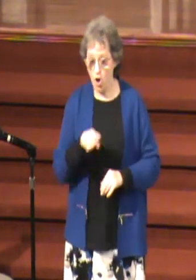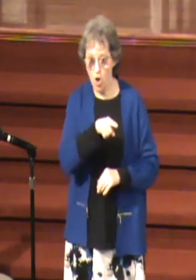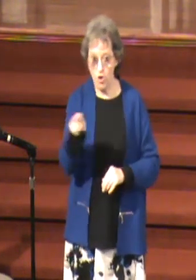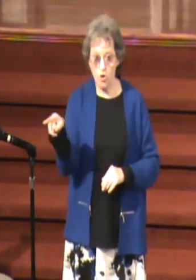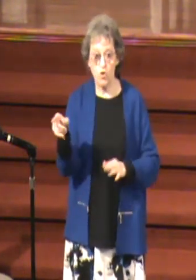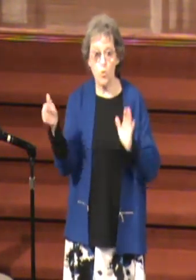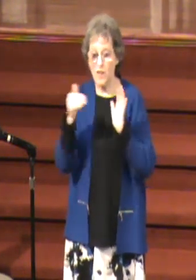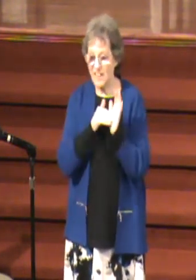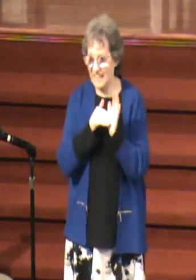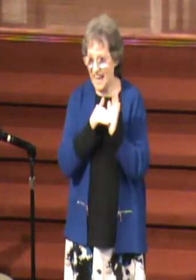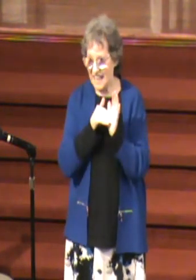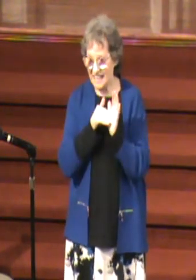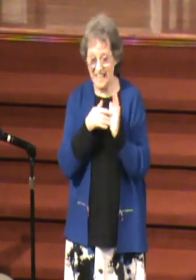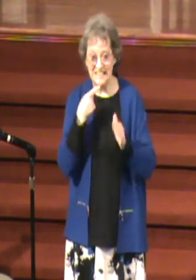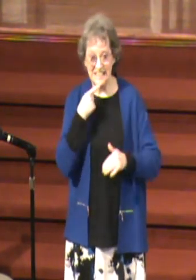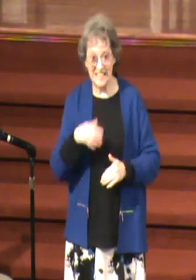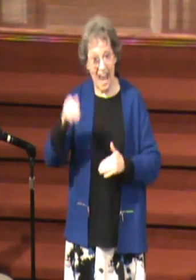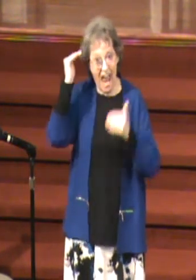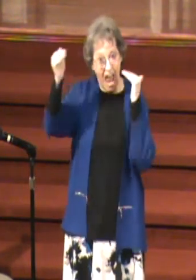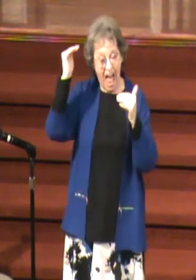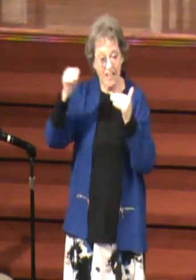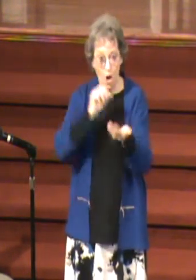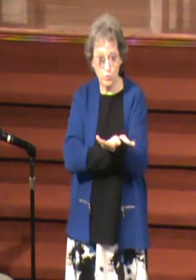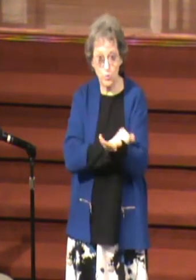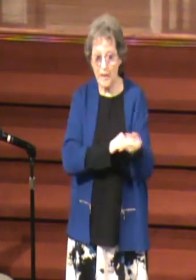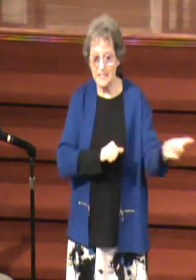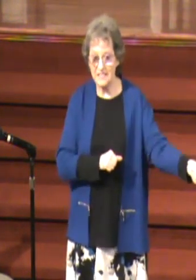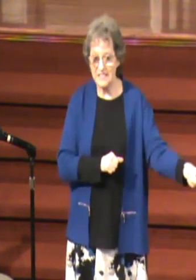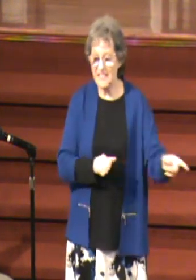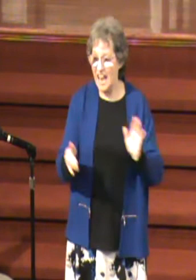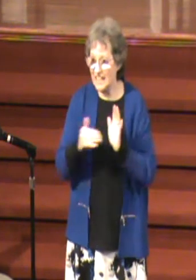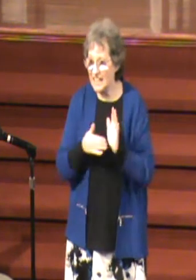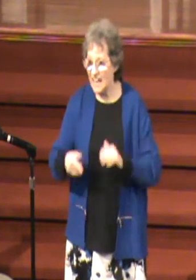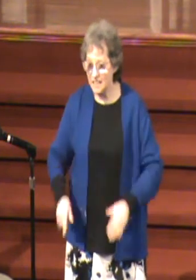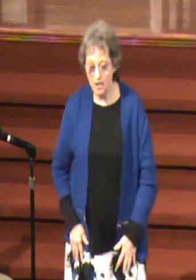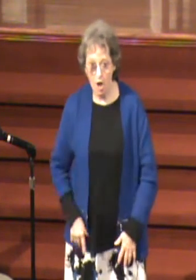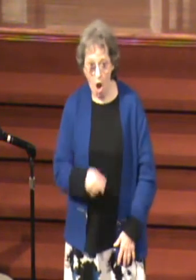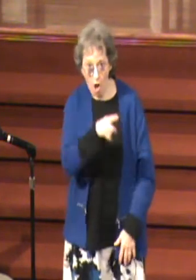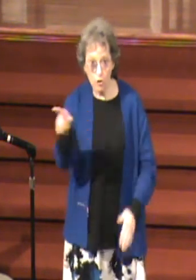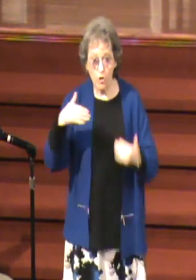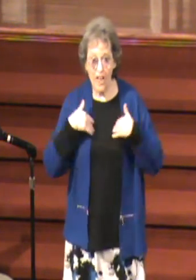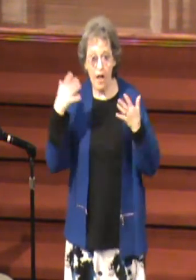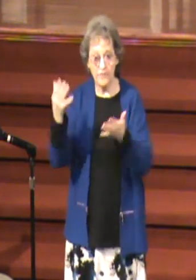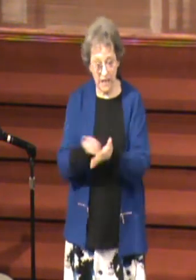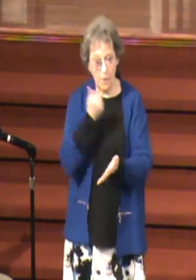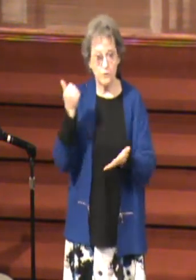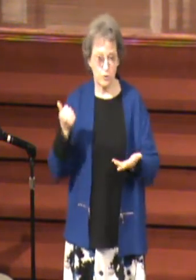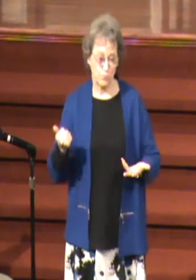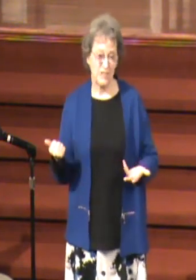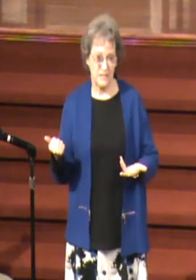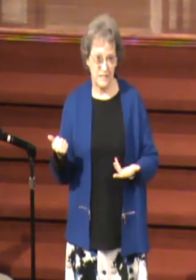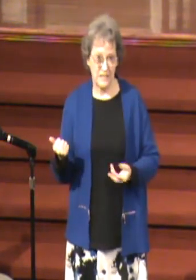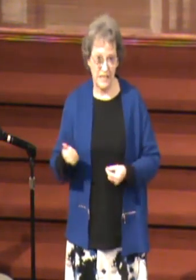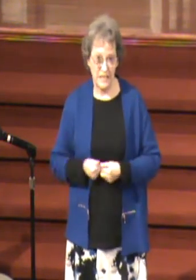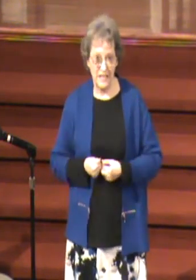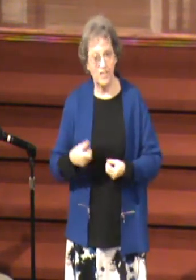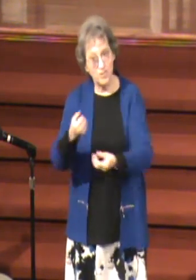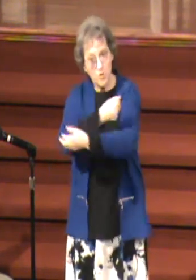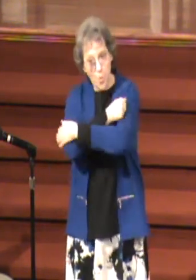again say hello to Antoinette again. And you will have that opportunity to embrace her again and